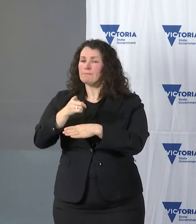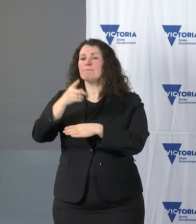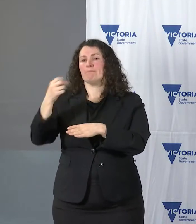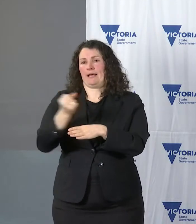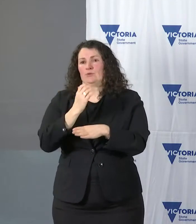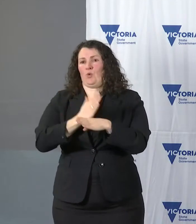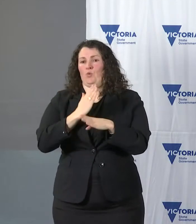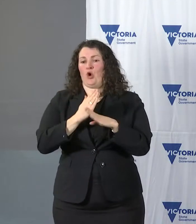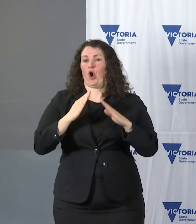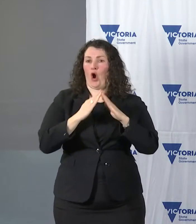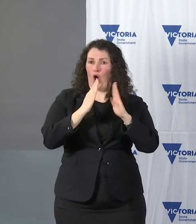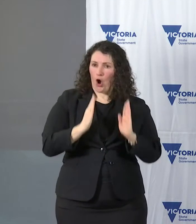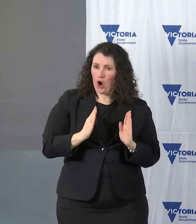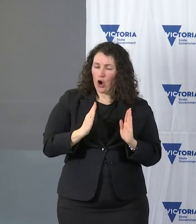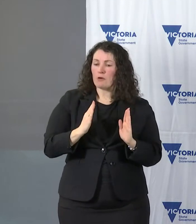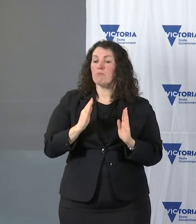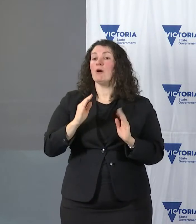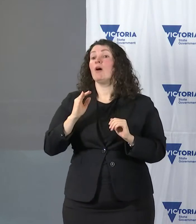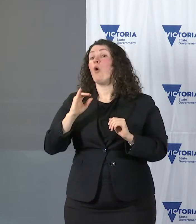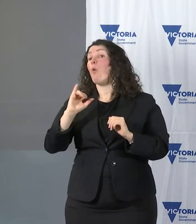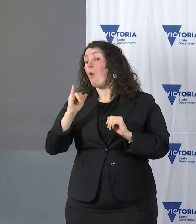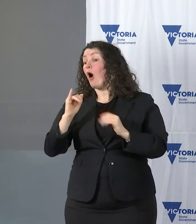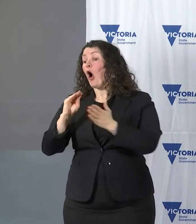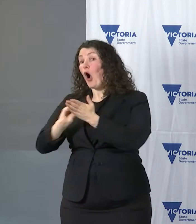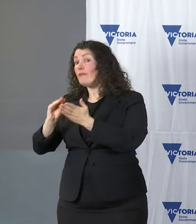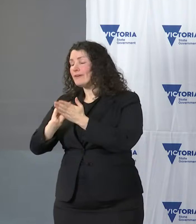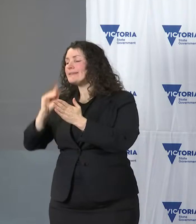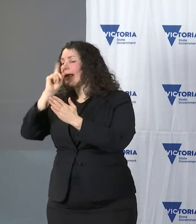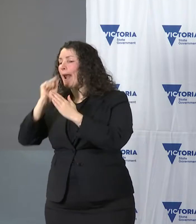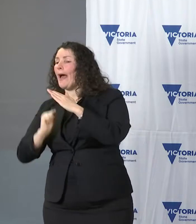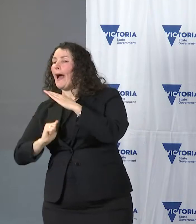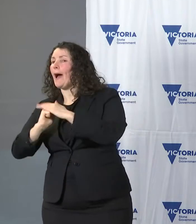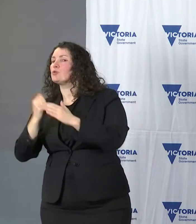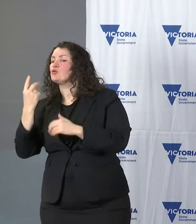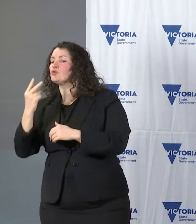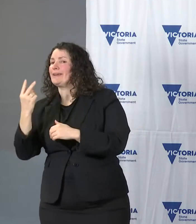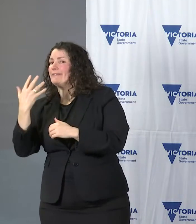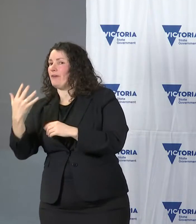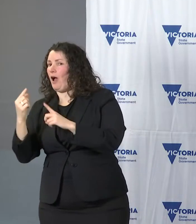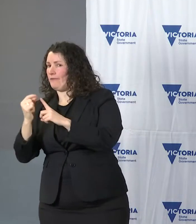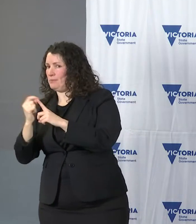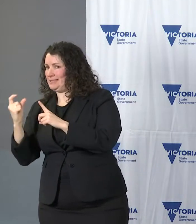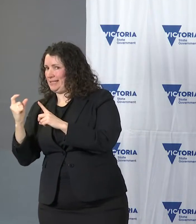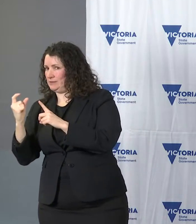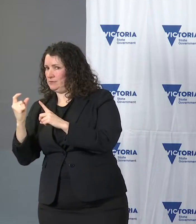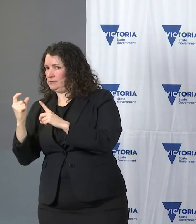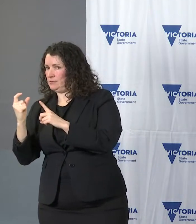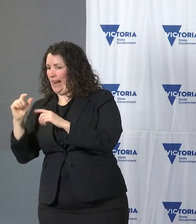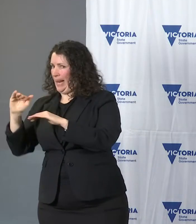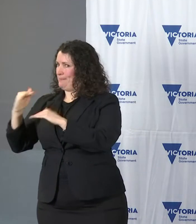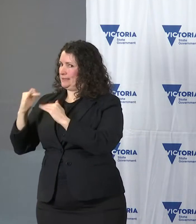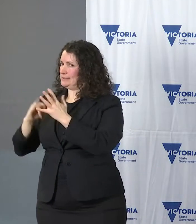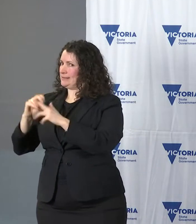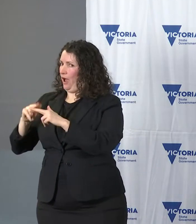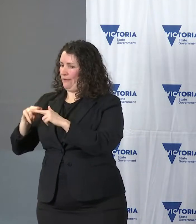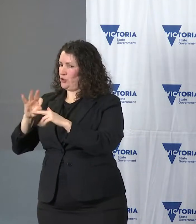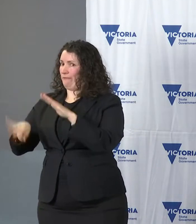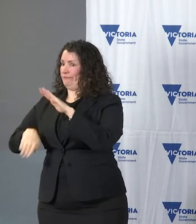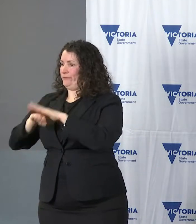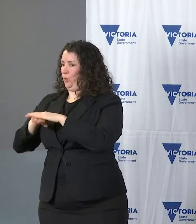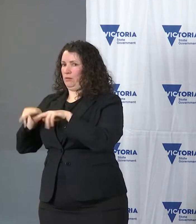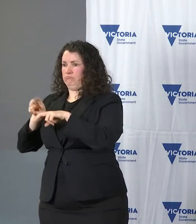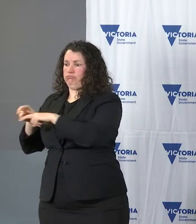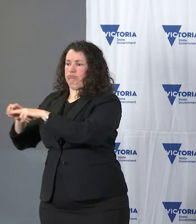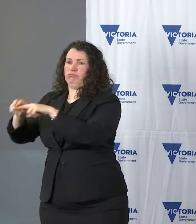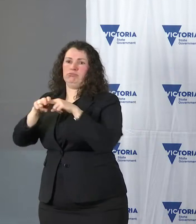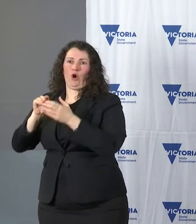25% capacity or 10 people, whichever is greater, and schools and early childhood care are open. Critically, if